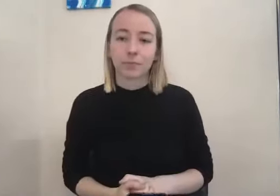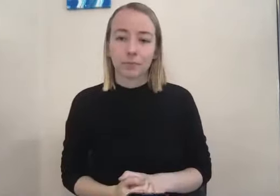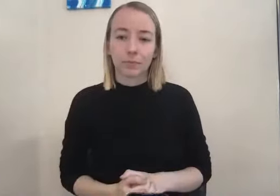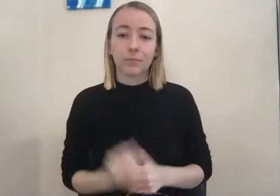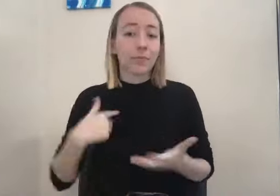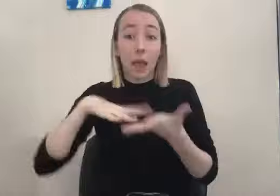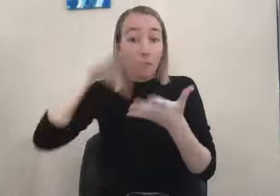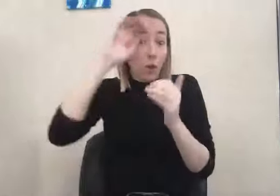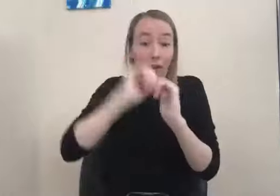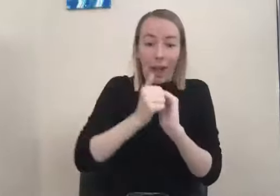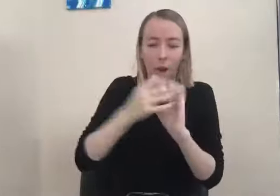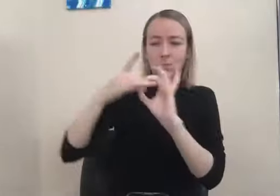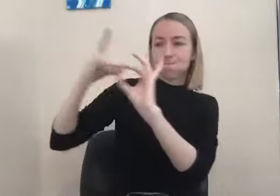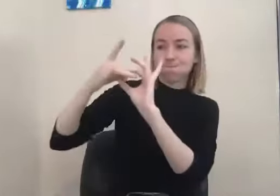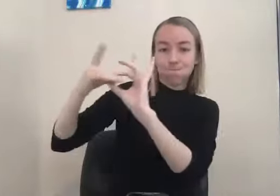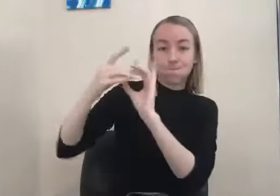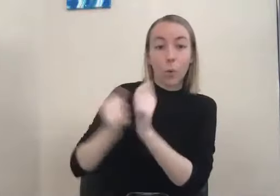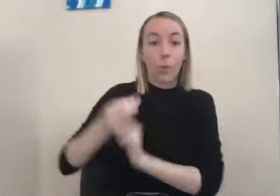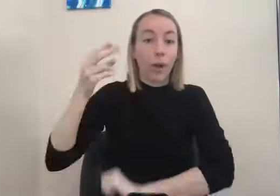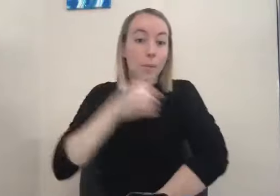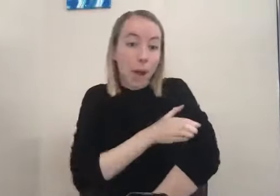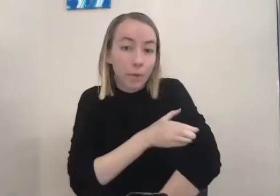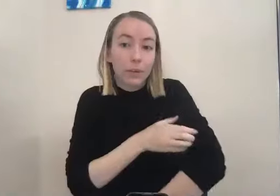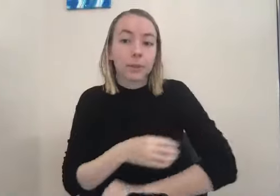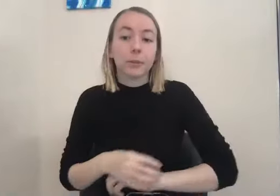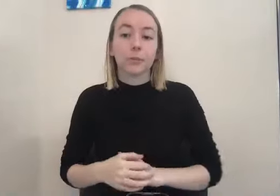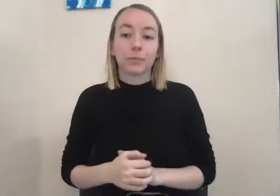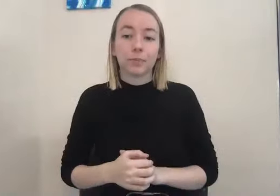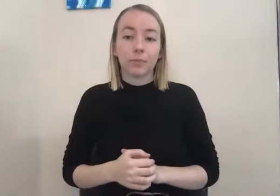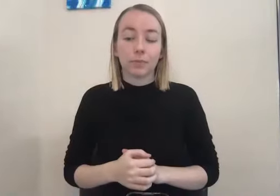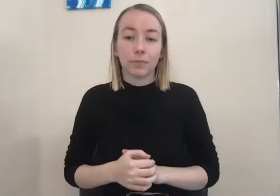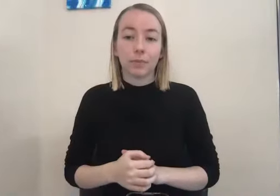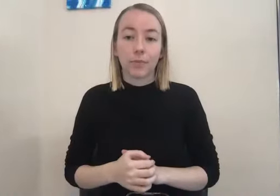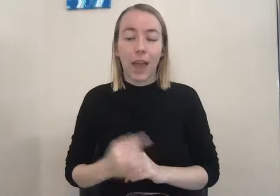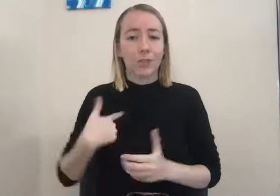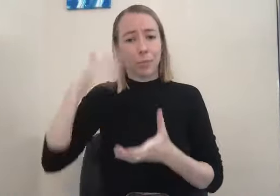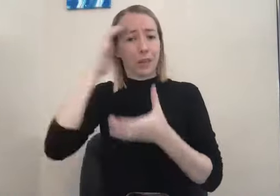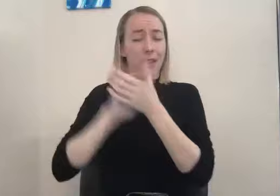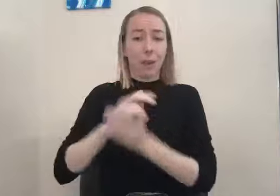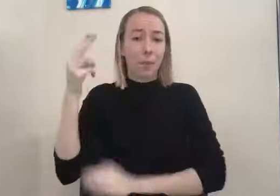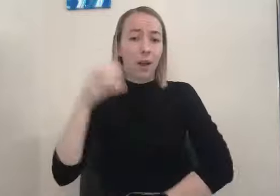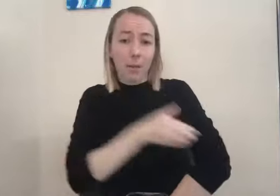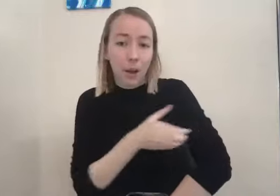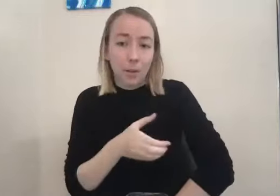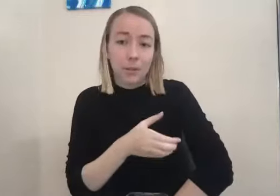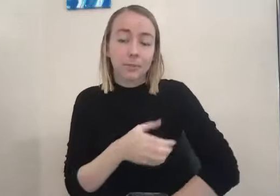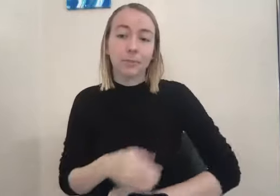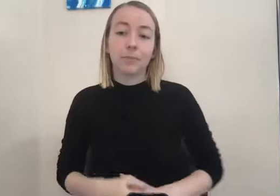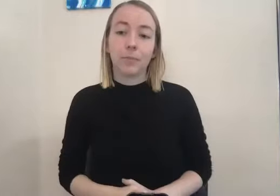so blessed today that I've got a loving higher power in my life. I've never believed in anything, but I